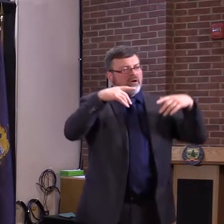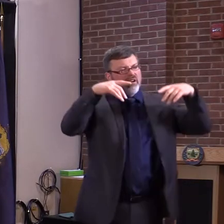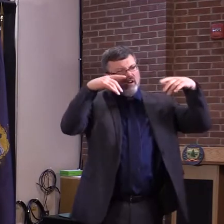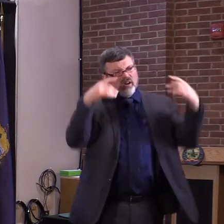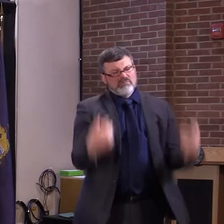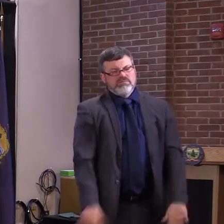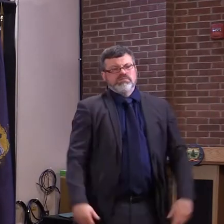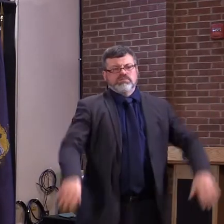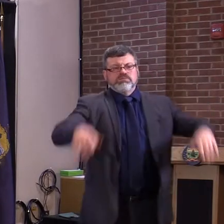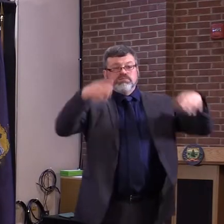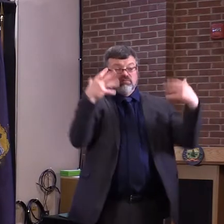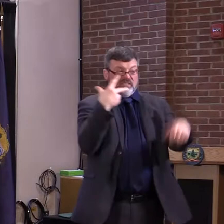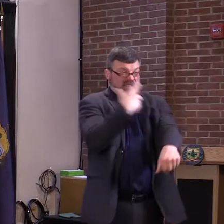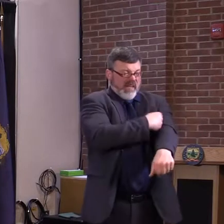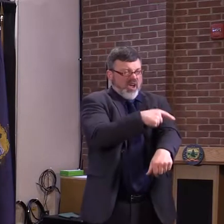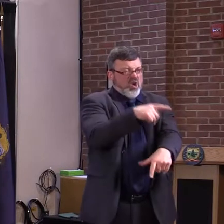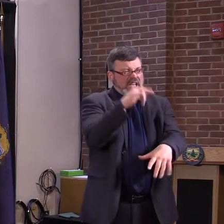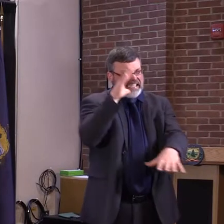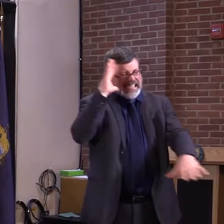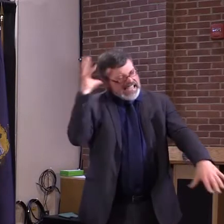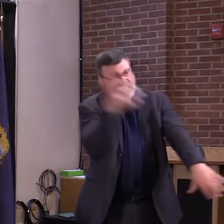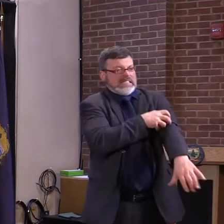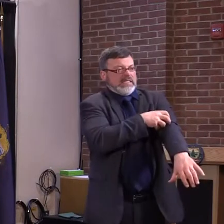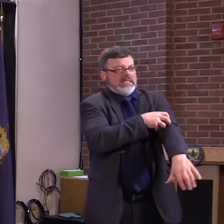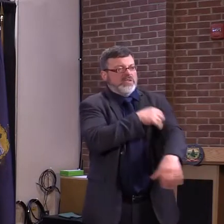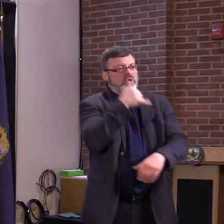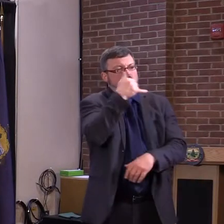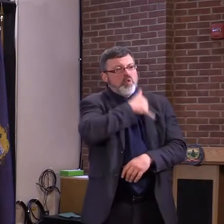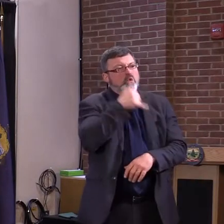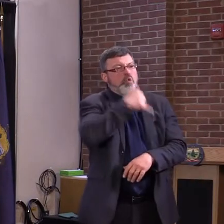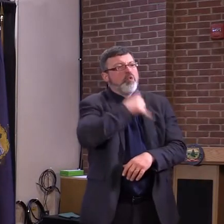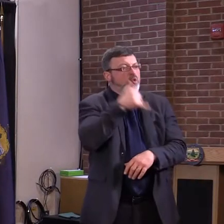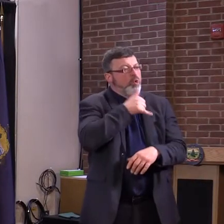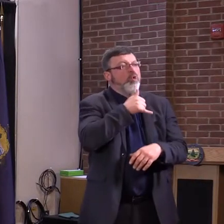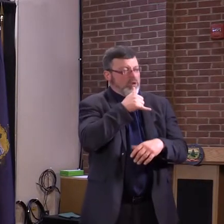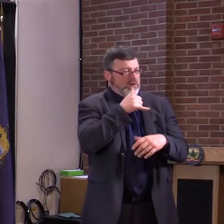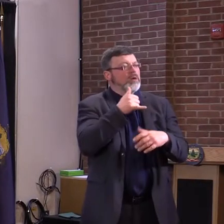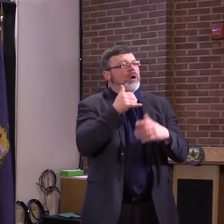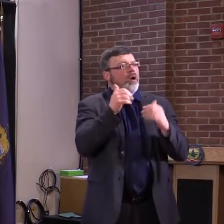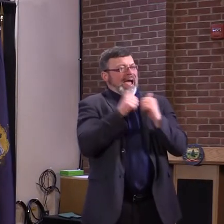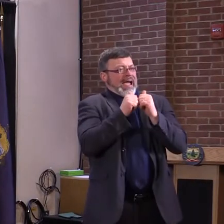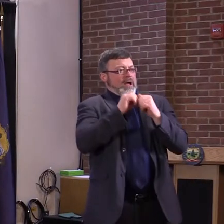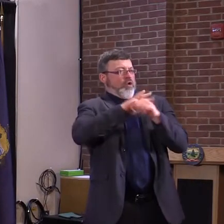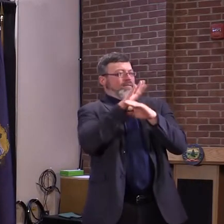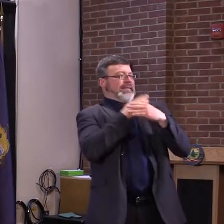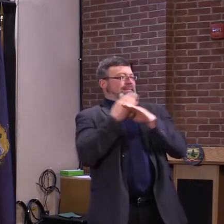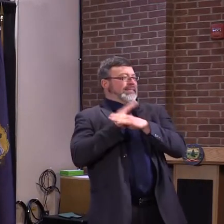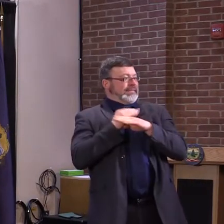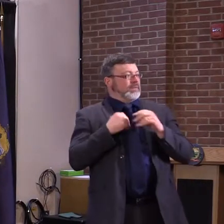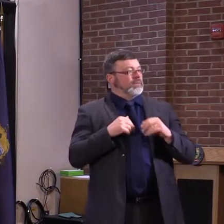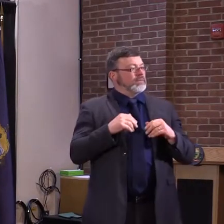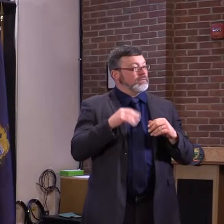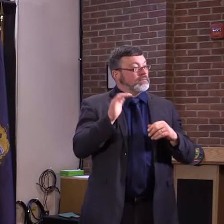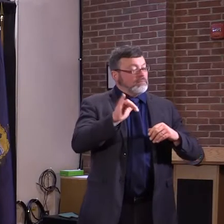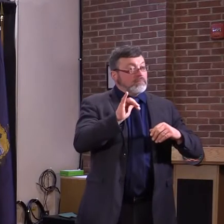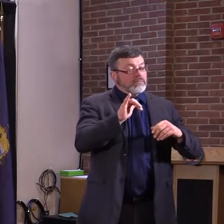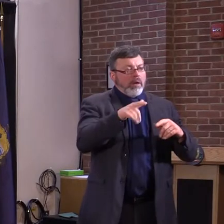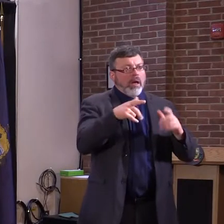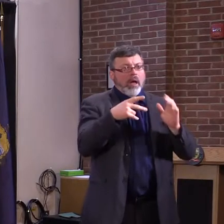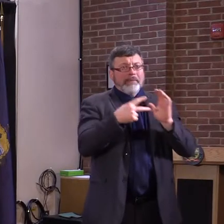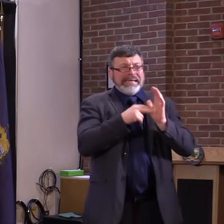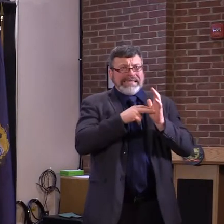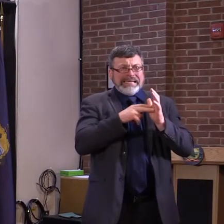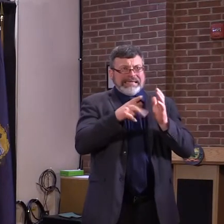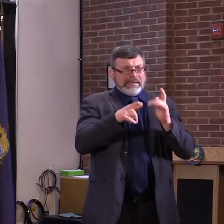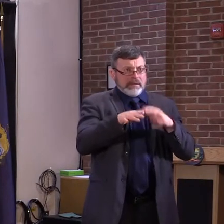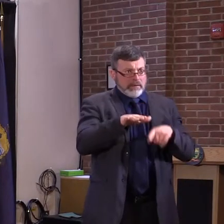having a huge impact on the pandemic, despite the changing nature of the virus. The Israeli studies showed